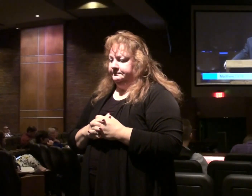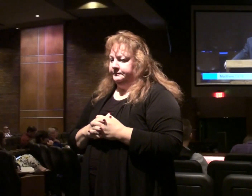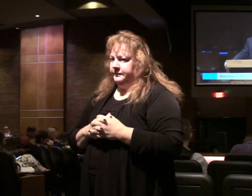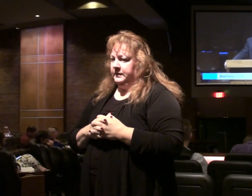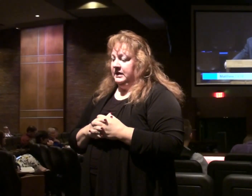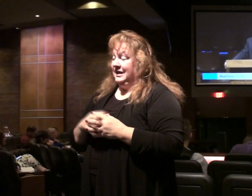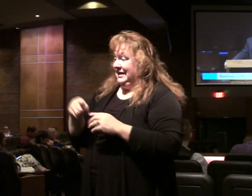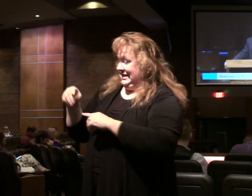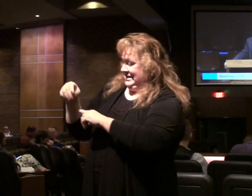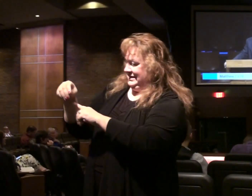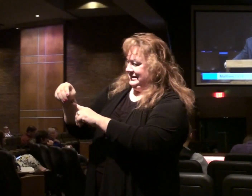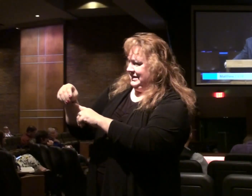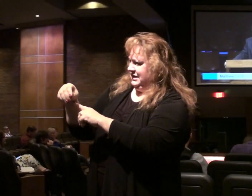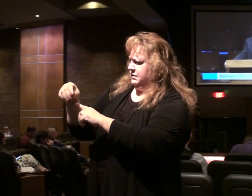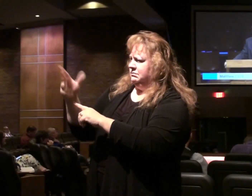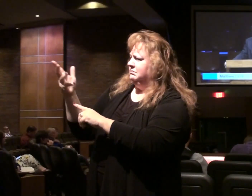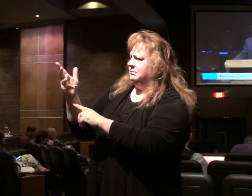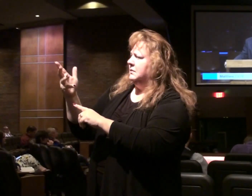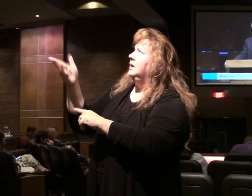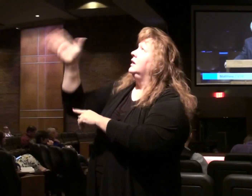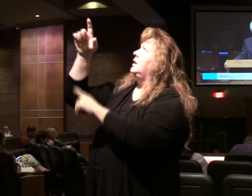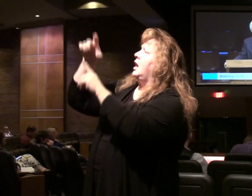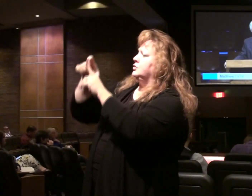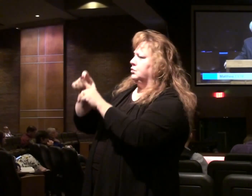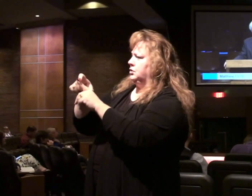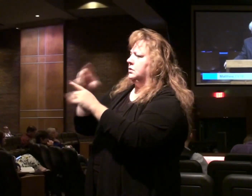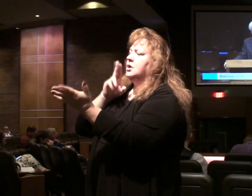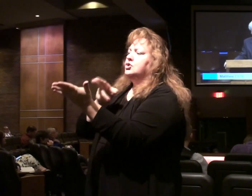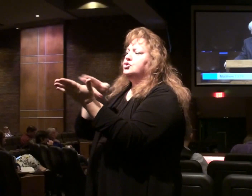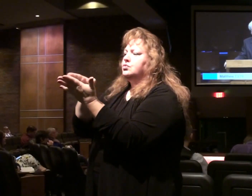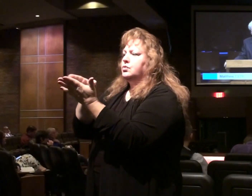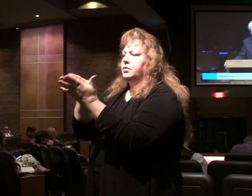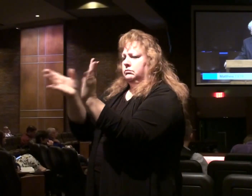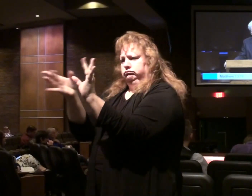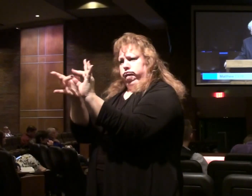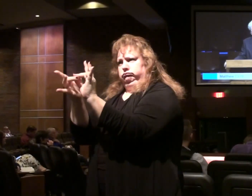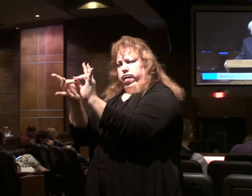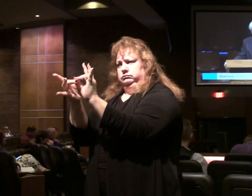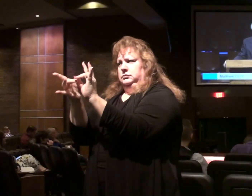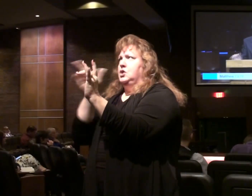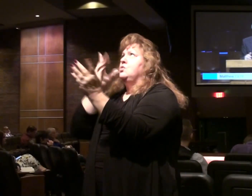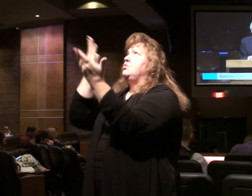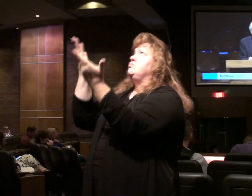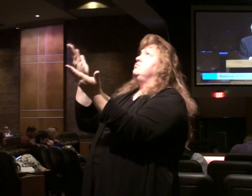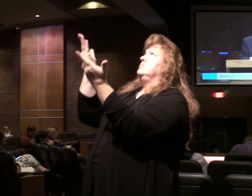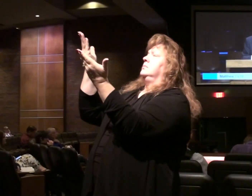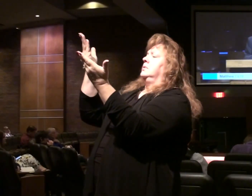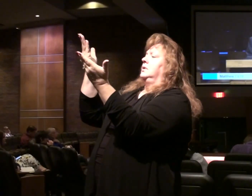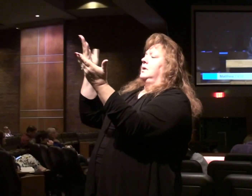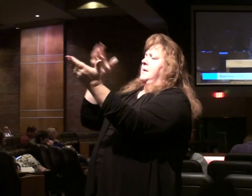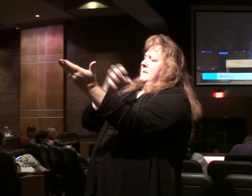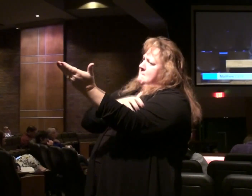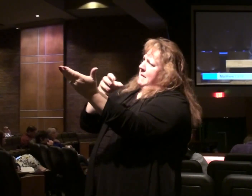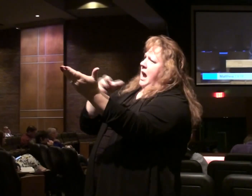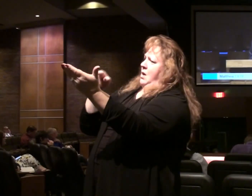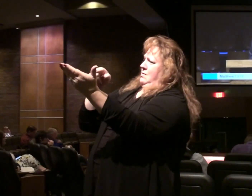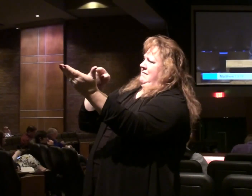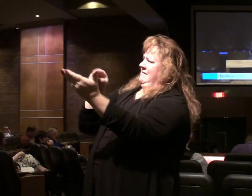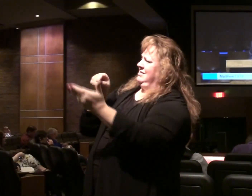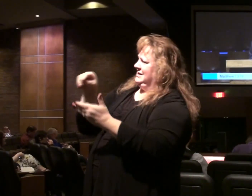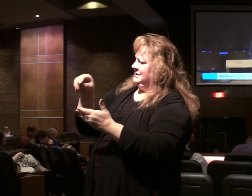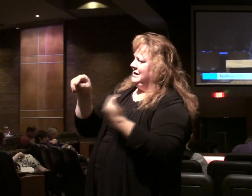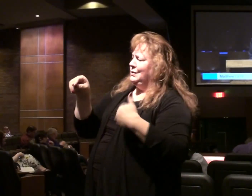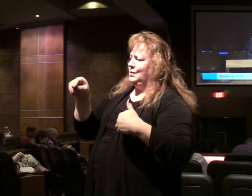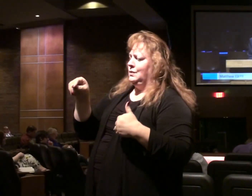The seed is the word of God, the truth, the message of Christ. There's power in it. Come over to Mark chapter